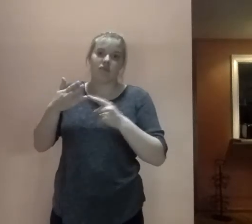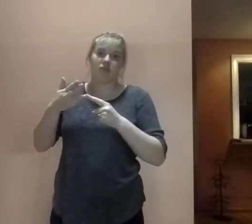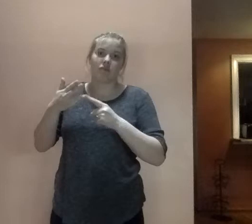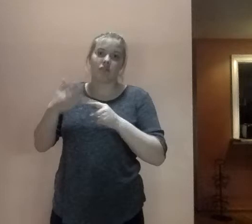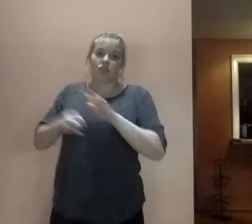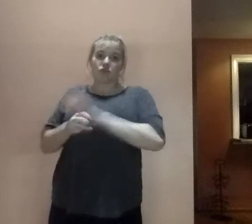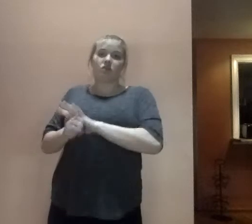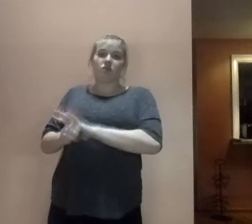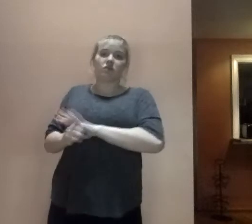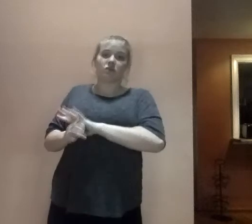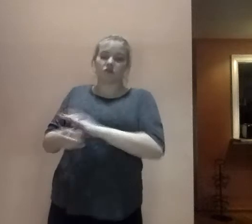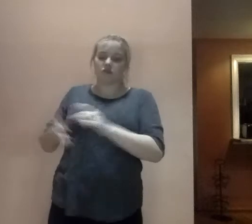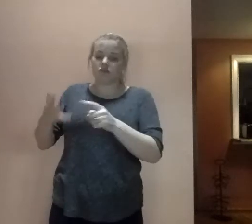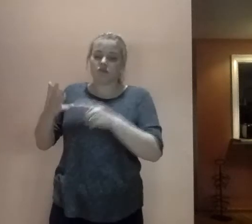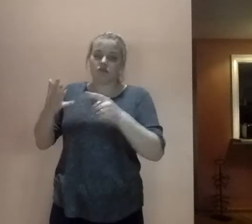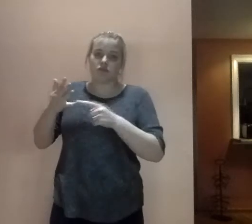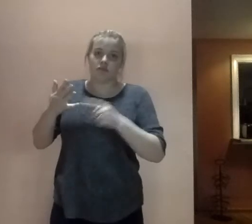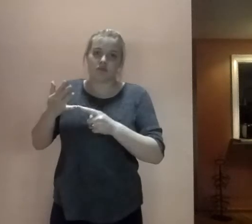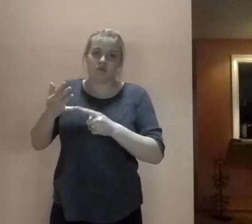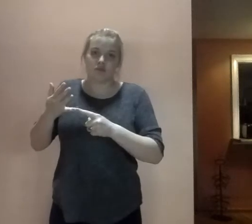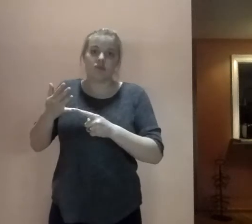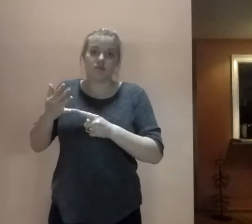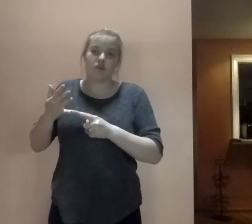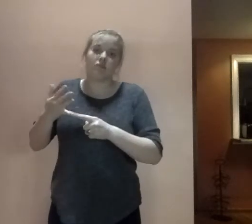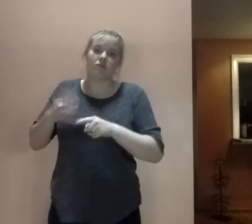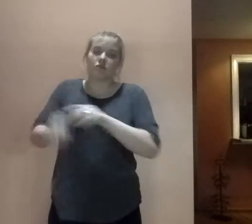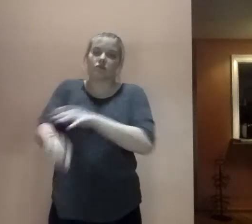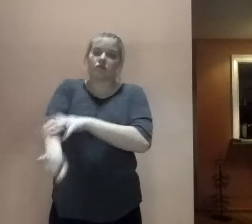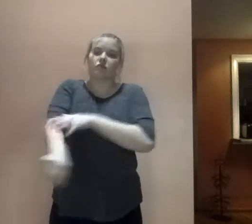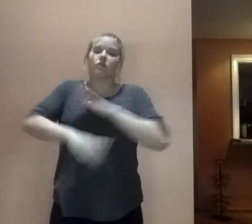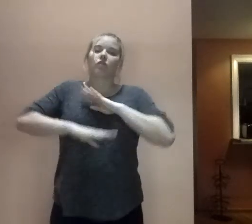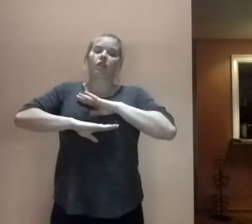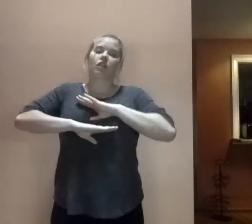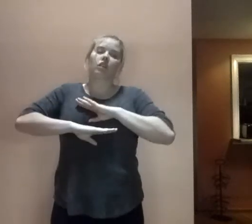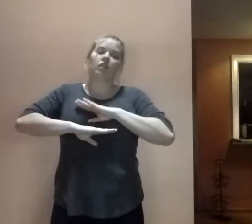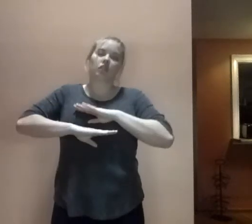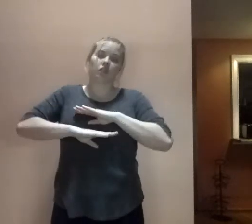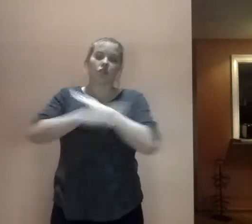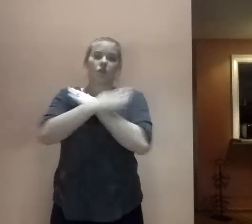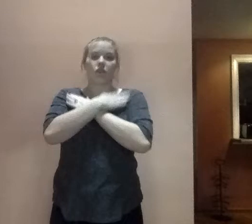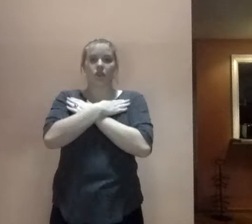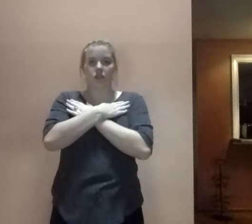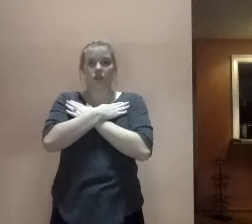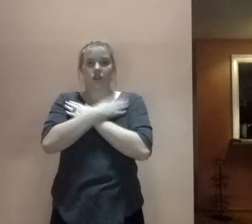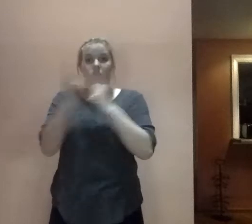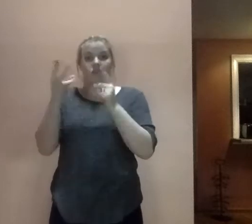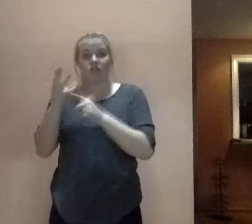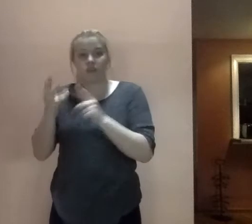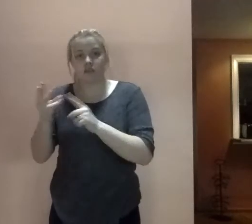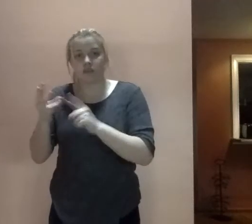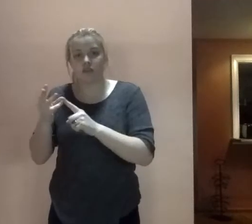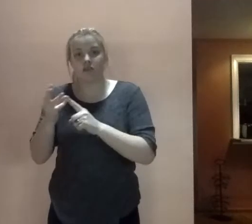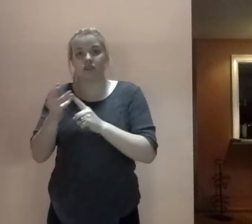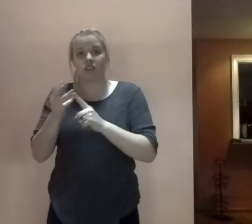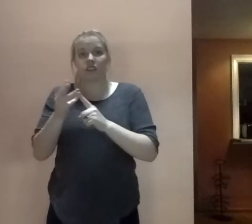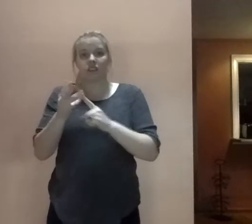stress, cyclobenzaprine for a muscle relaxer. Also take Topamax and Prozac. And I also use a